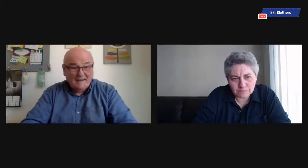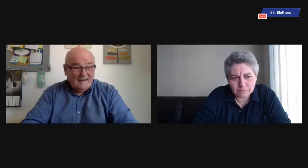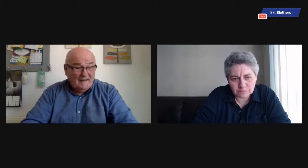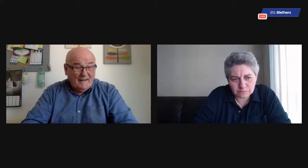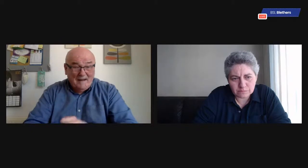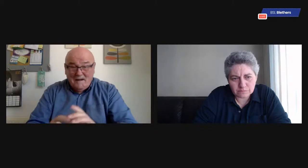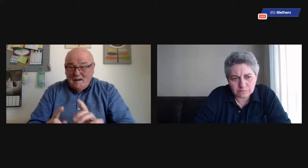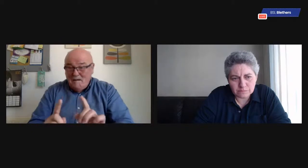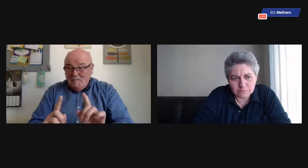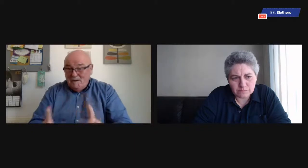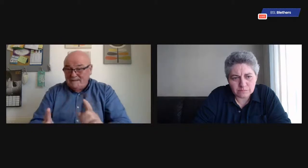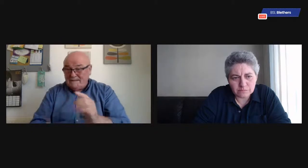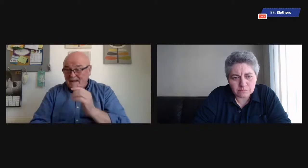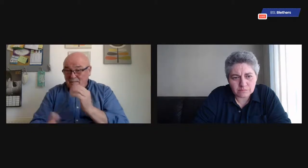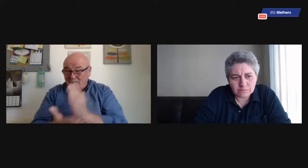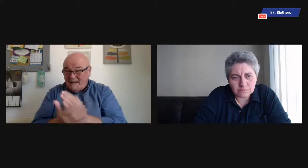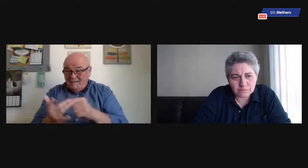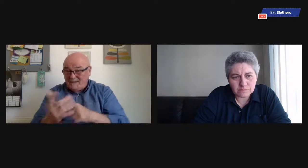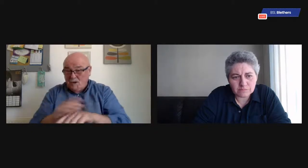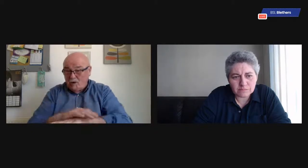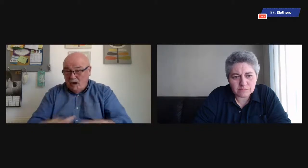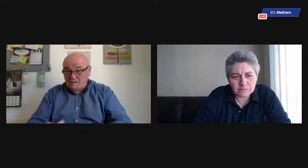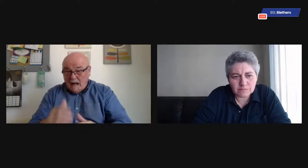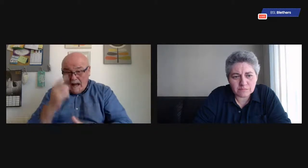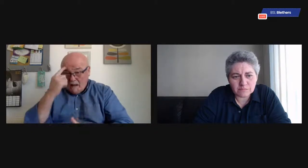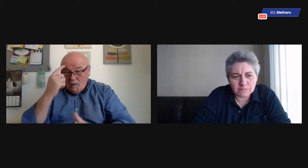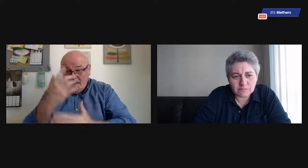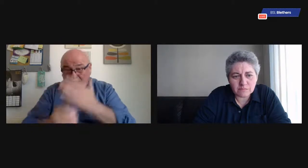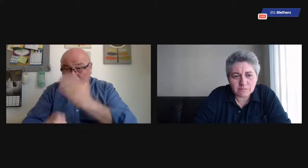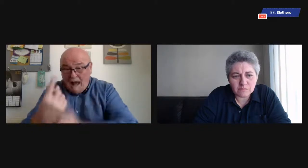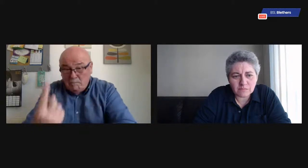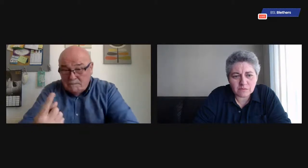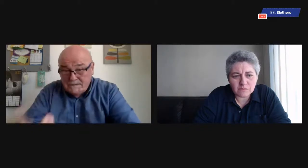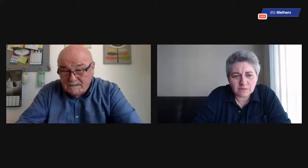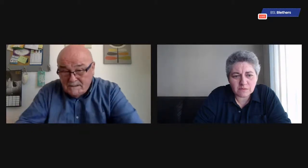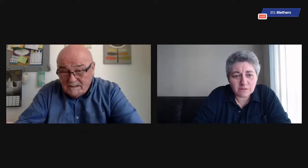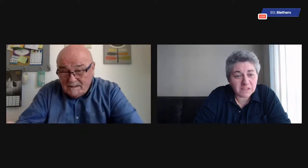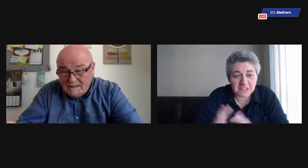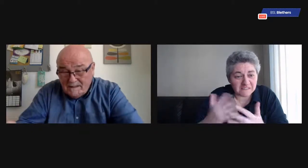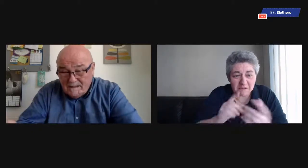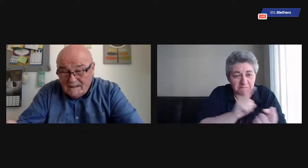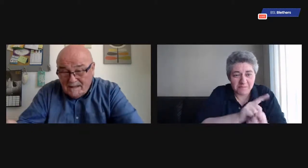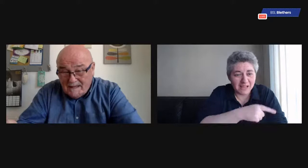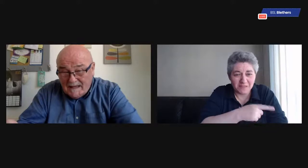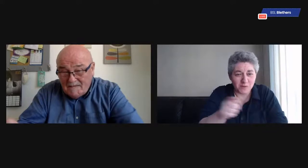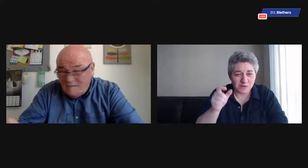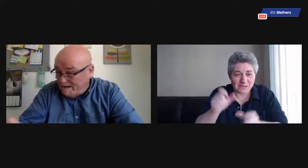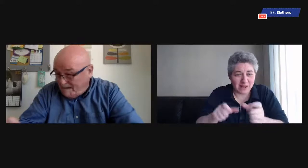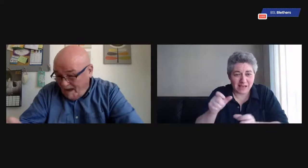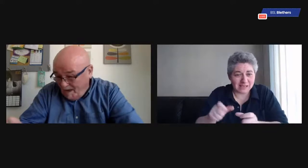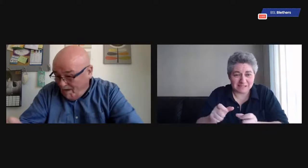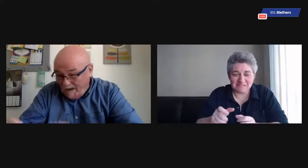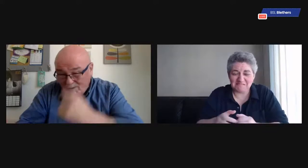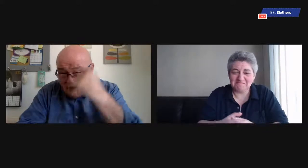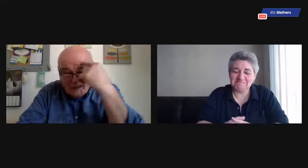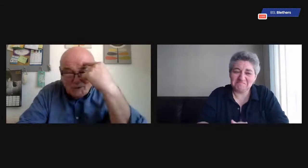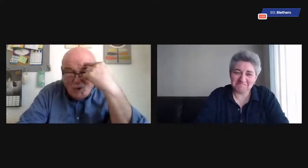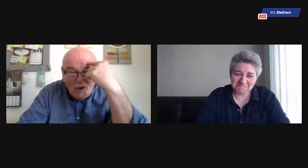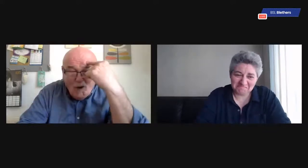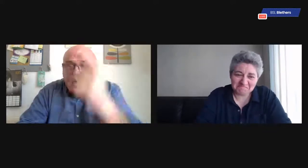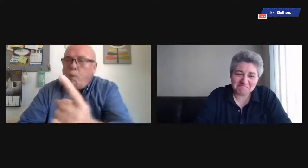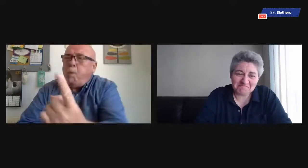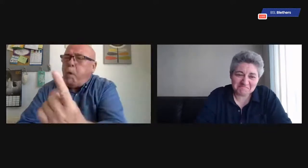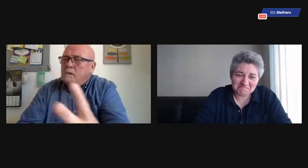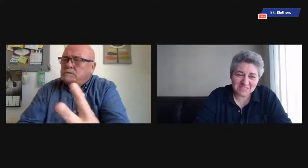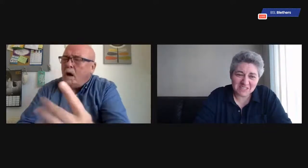retelling your story in any form, and that's the way they can feel confident about it. But I'll be honest to you, it's not happened